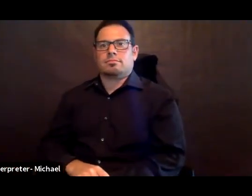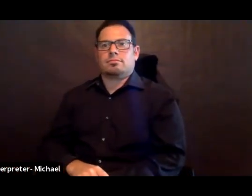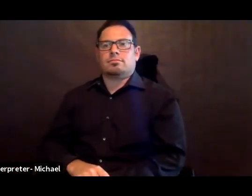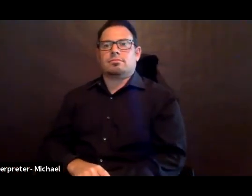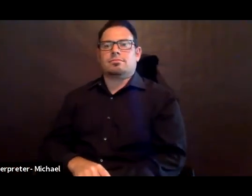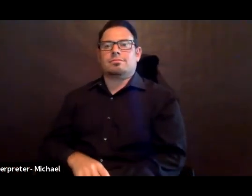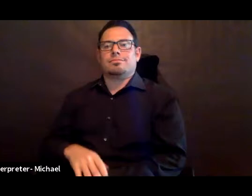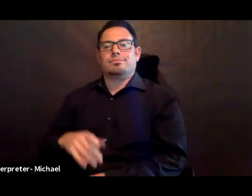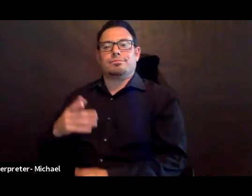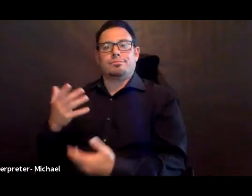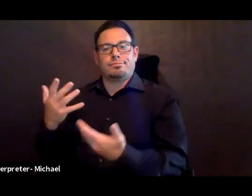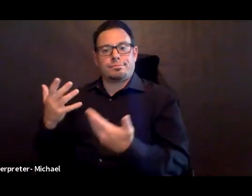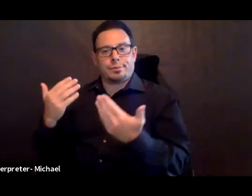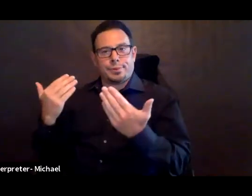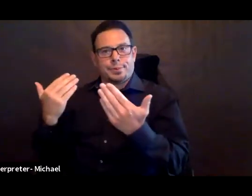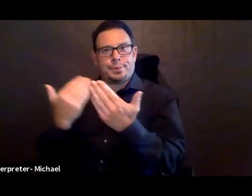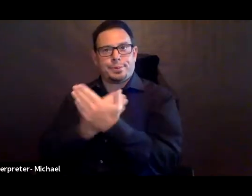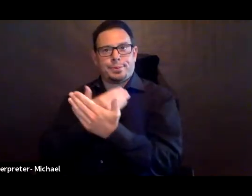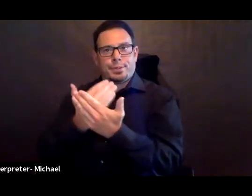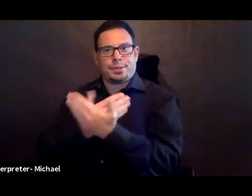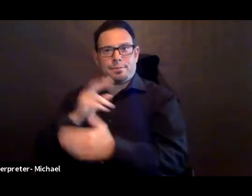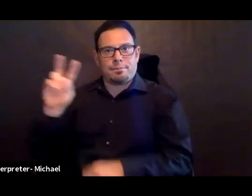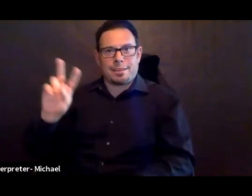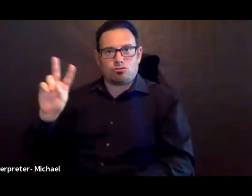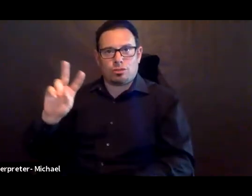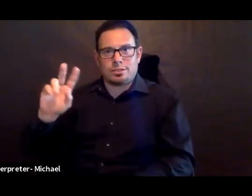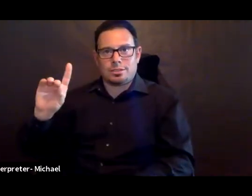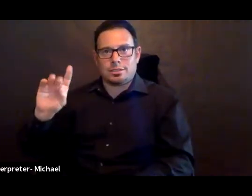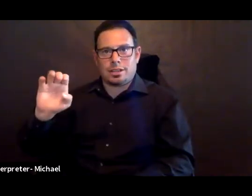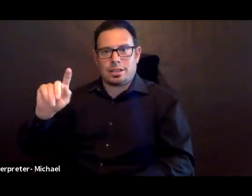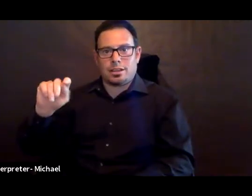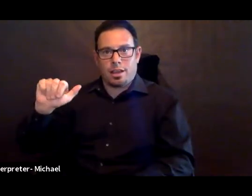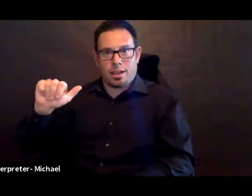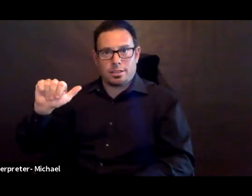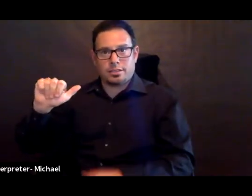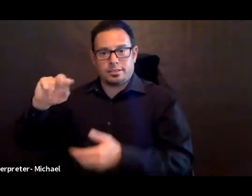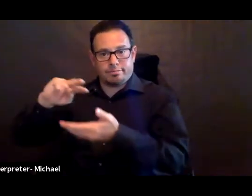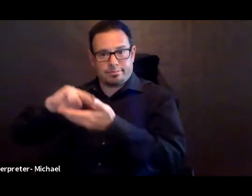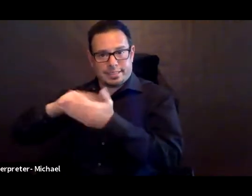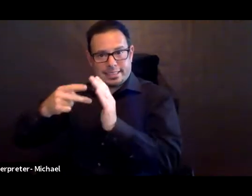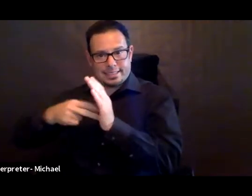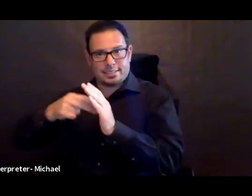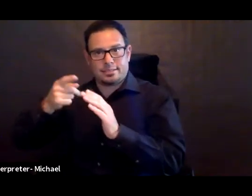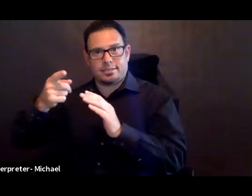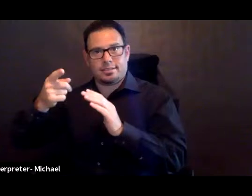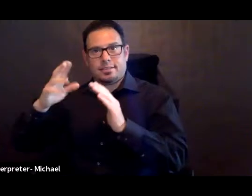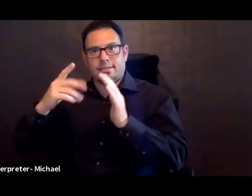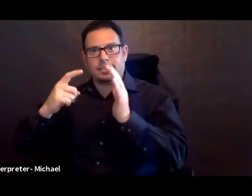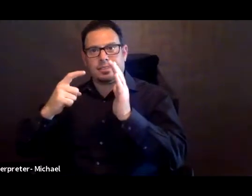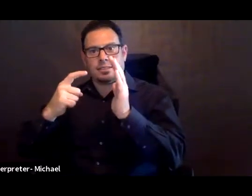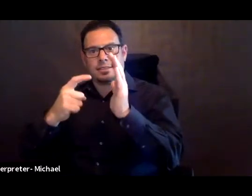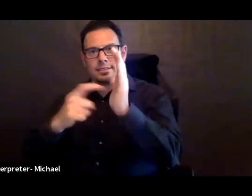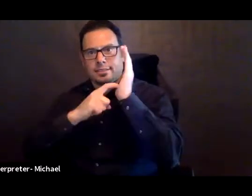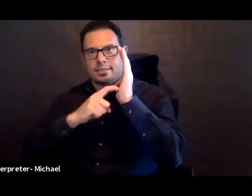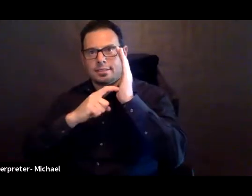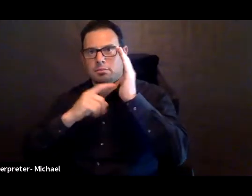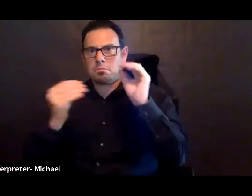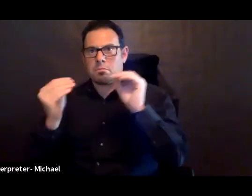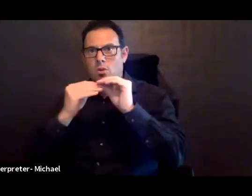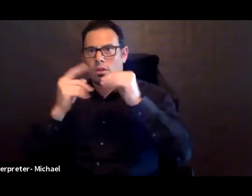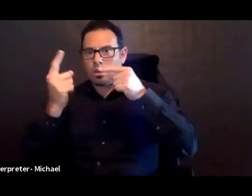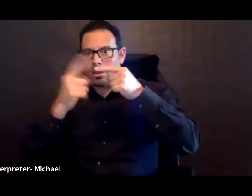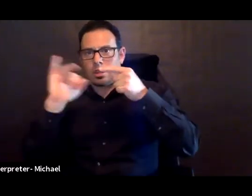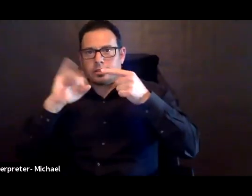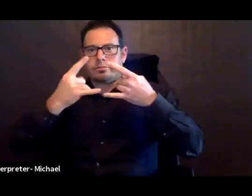restrictions along the line of what we had earlier? I'm talking about statewide mask mandates. I'm talking about public gathering,